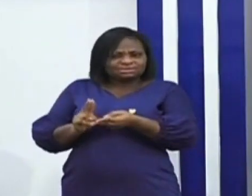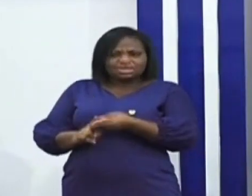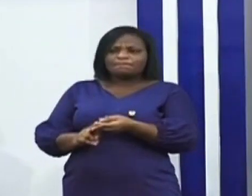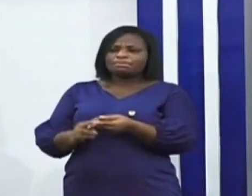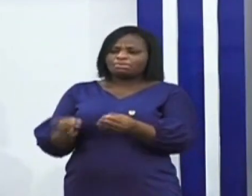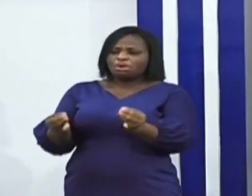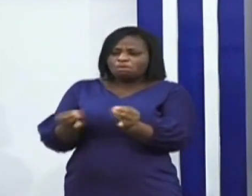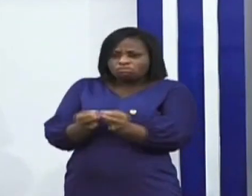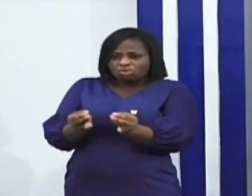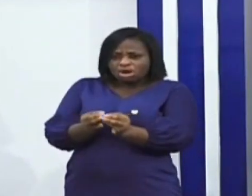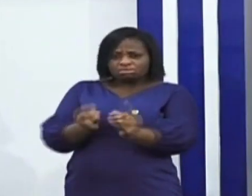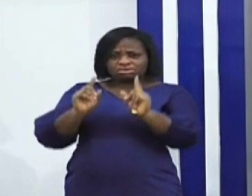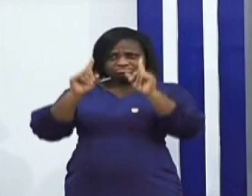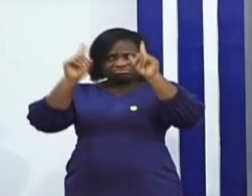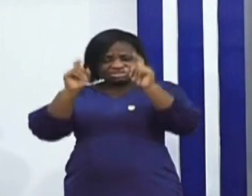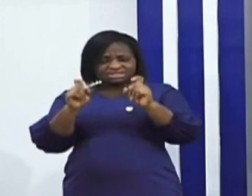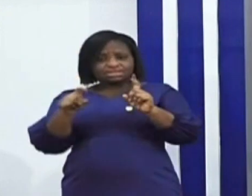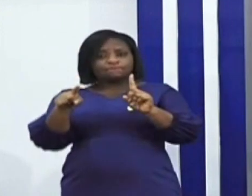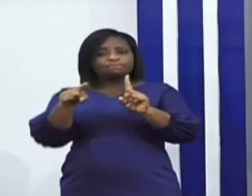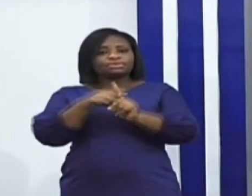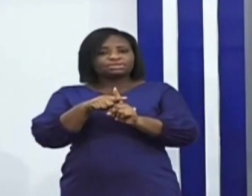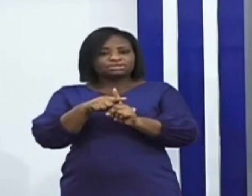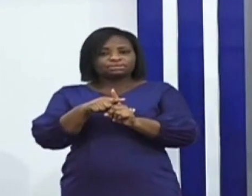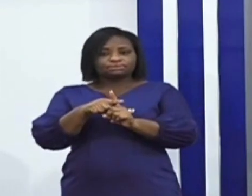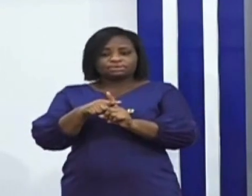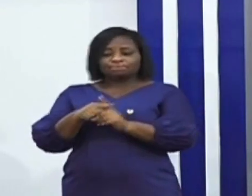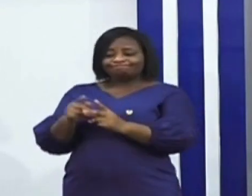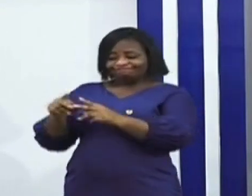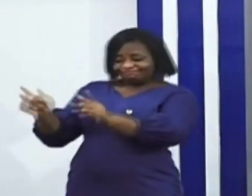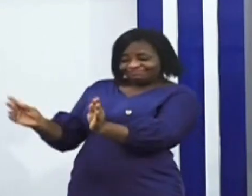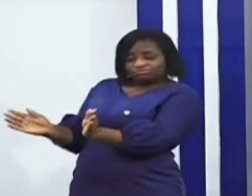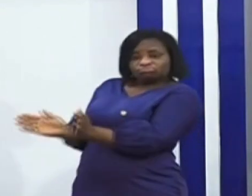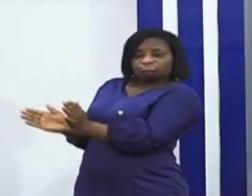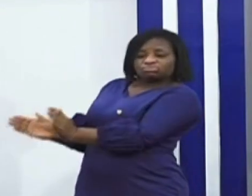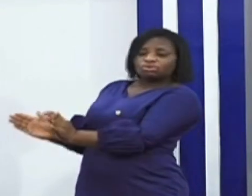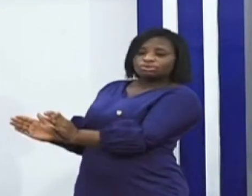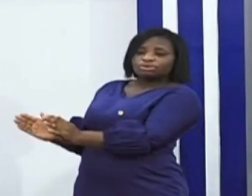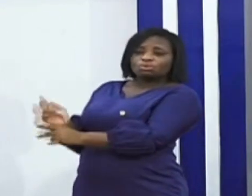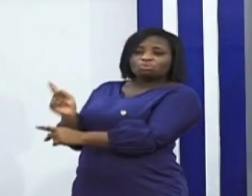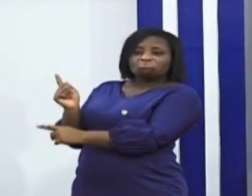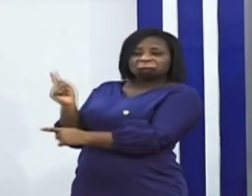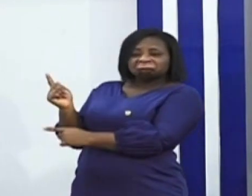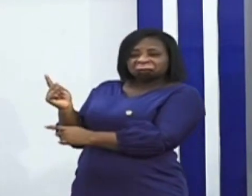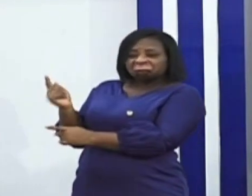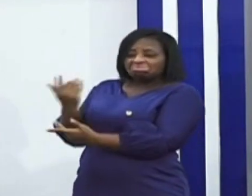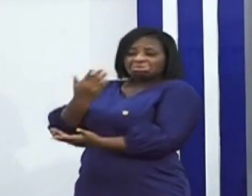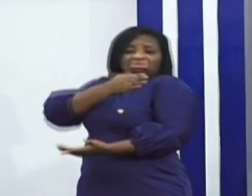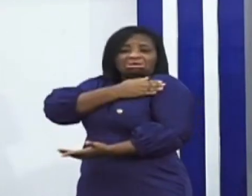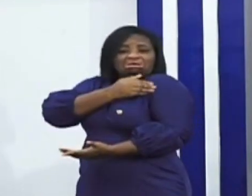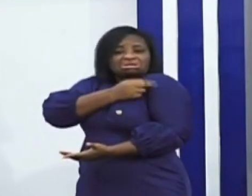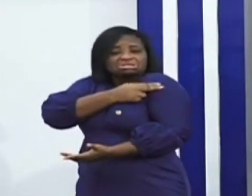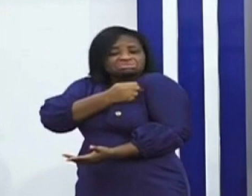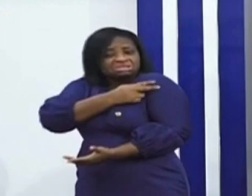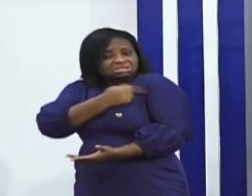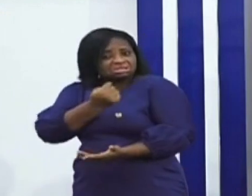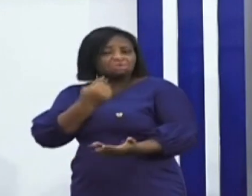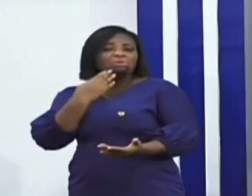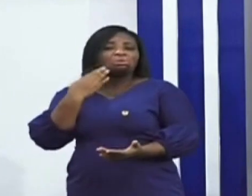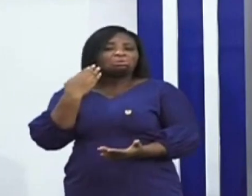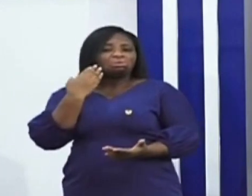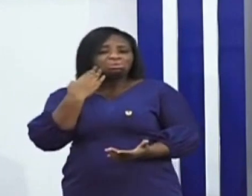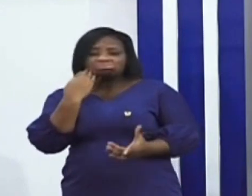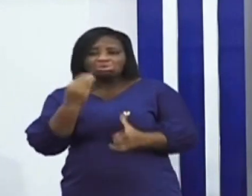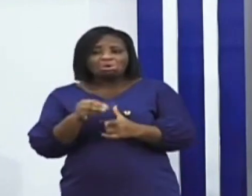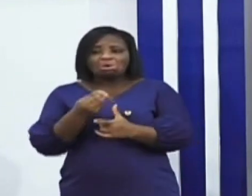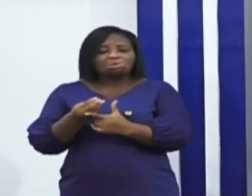tested positive are actually isolated in one way or the other, either in hospital, at home, or in an isolation center. So